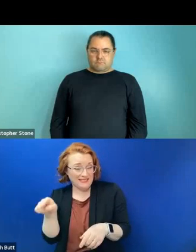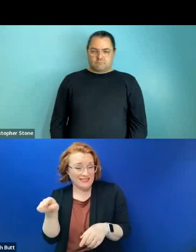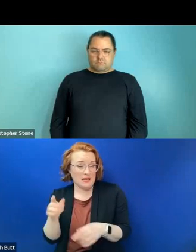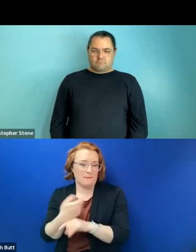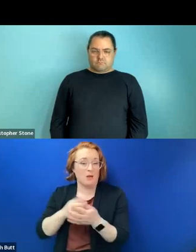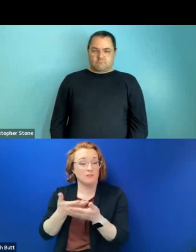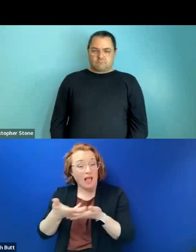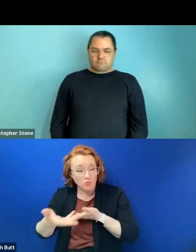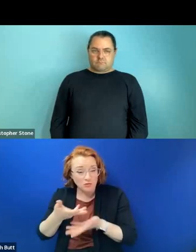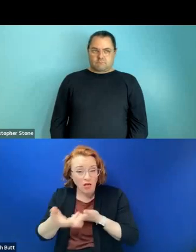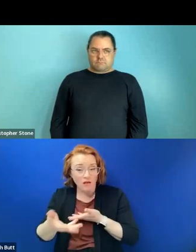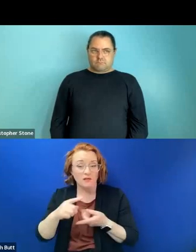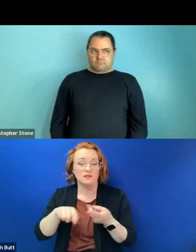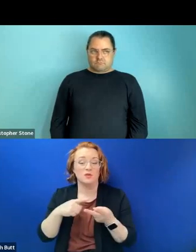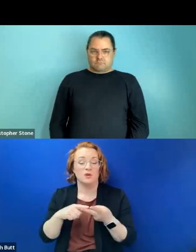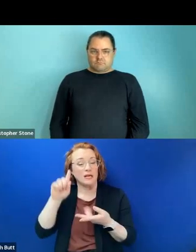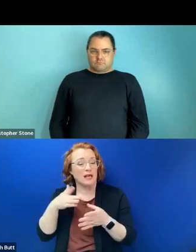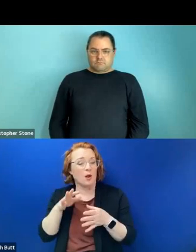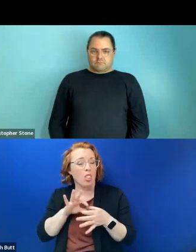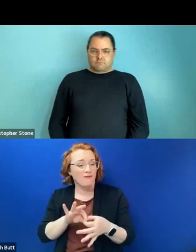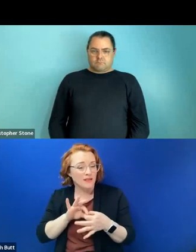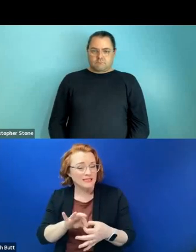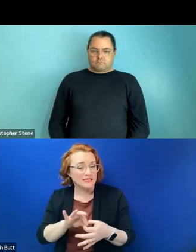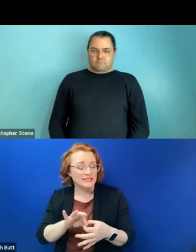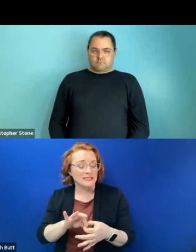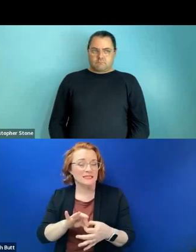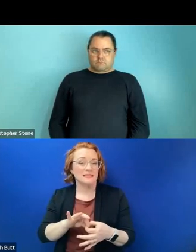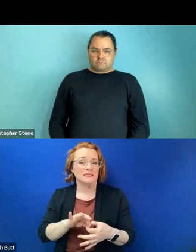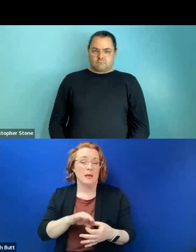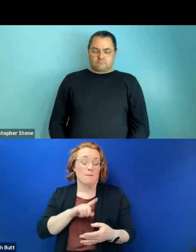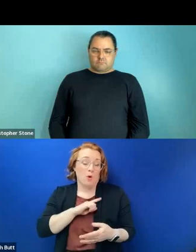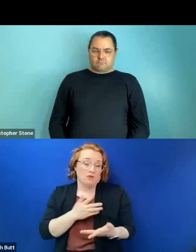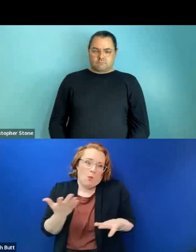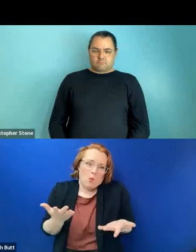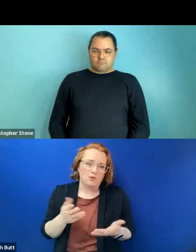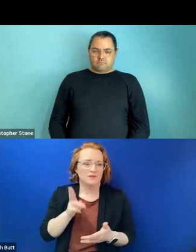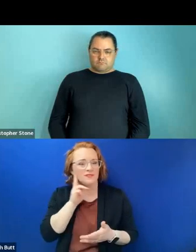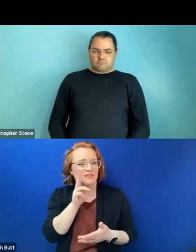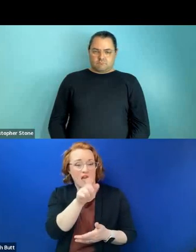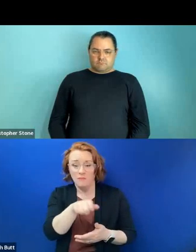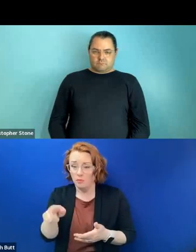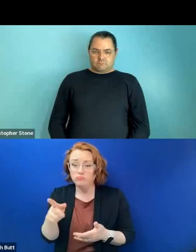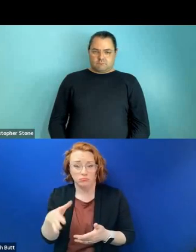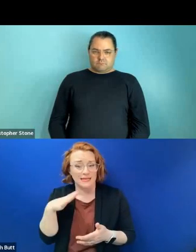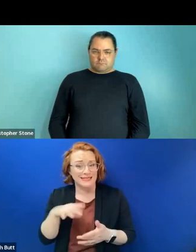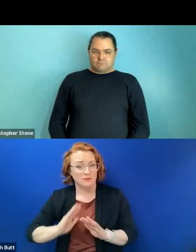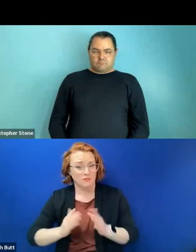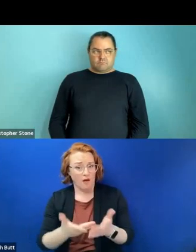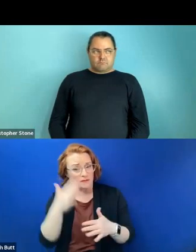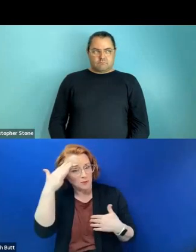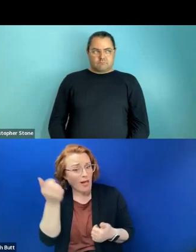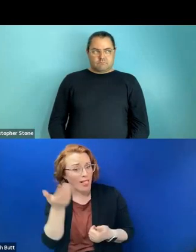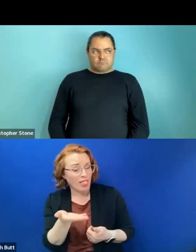become counselors, psychotherapists, because obviously deaf people also need that kind of service,